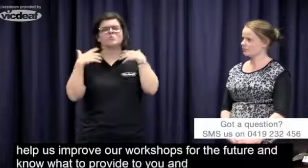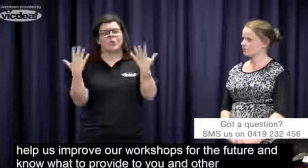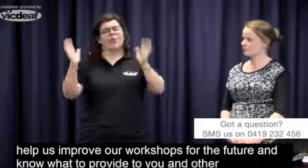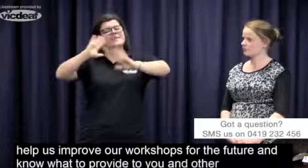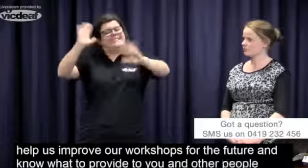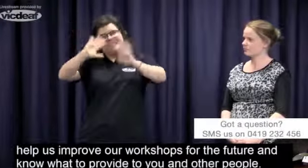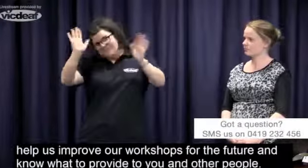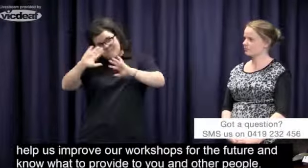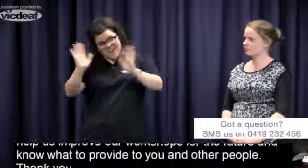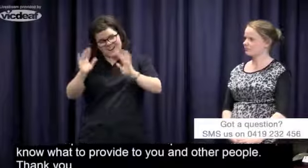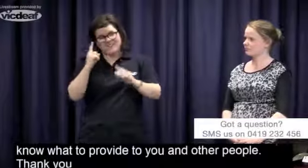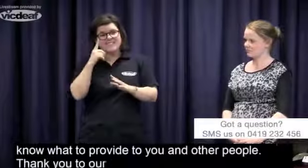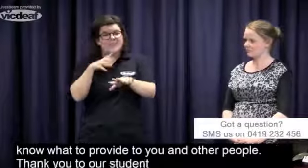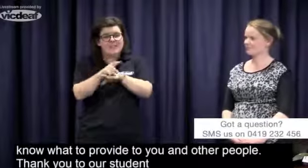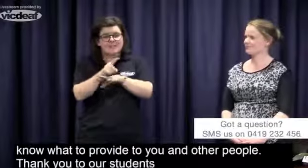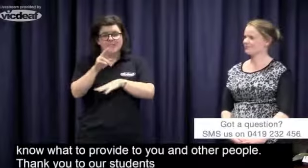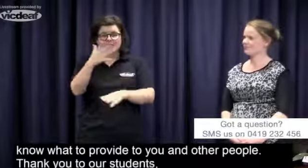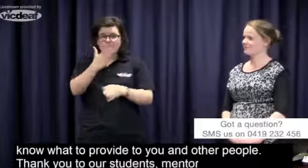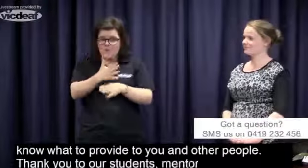our interpreters. Thank you very much